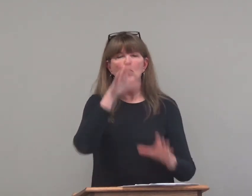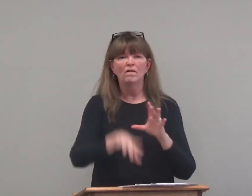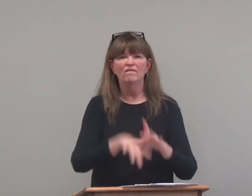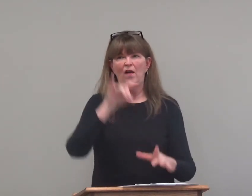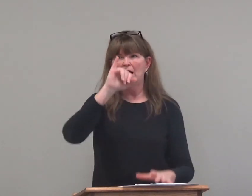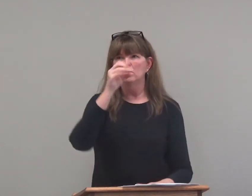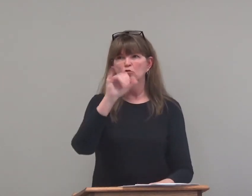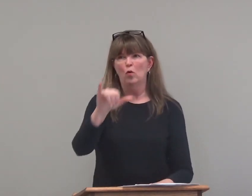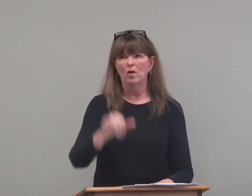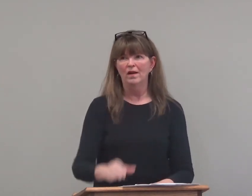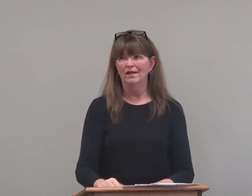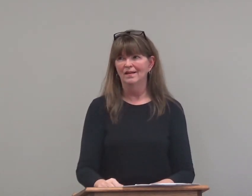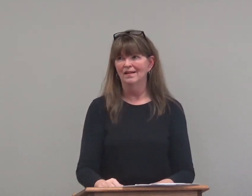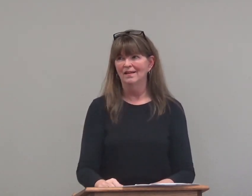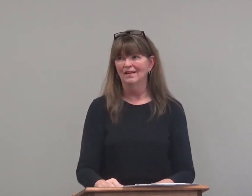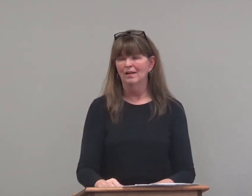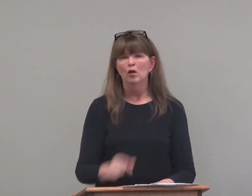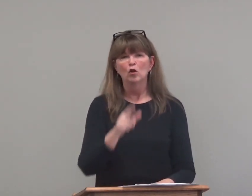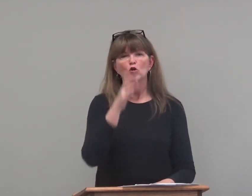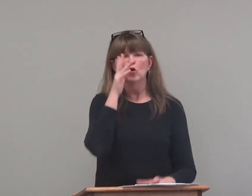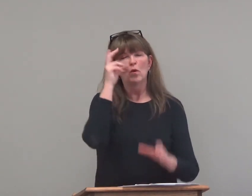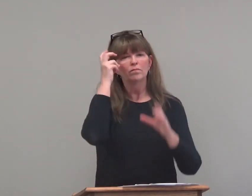the Pharisees and you will find joy.